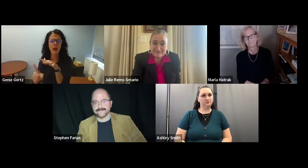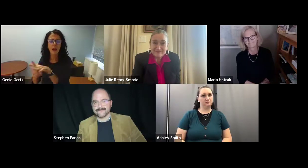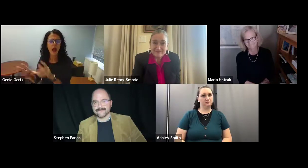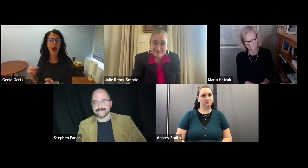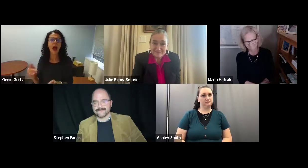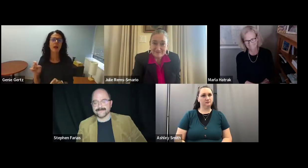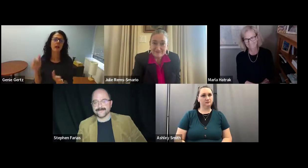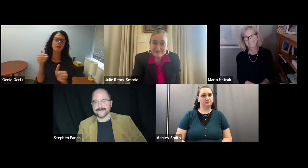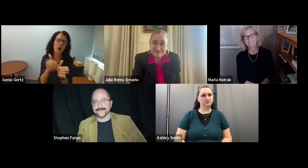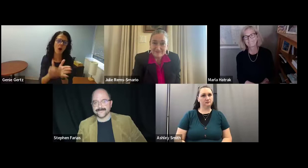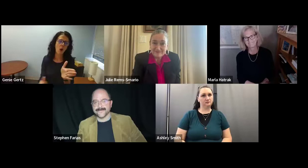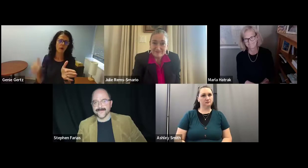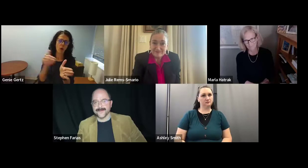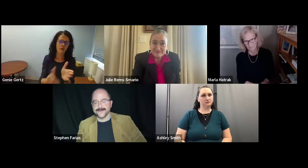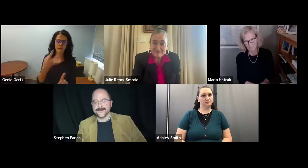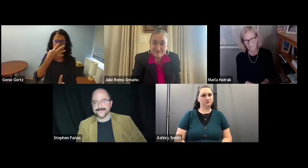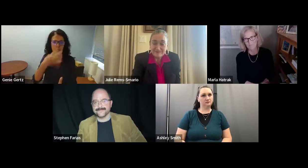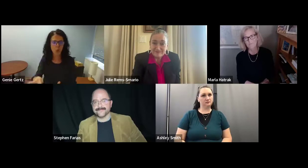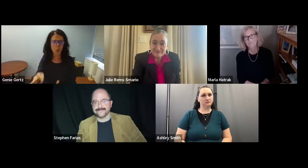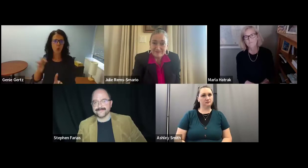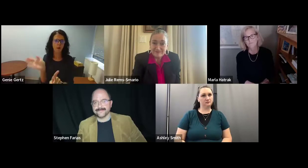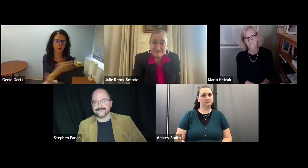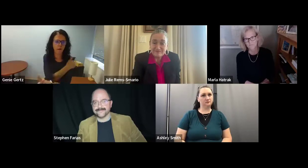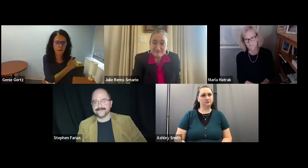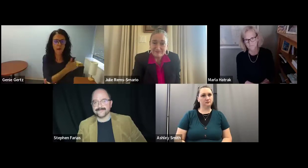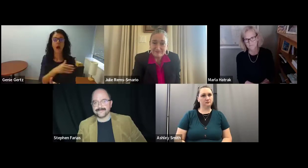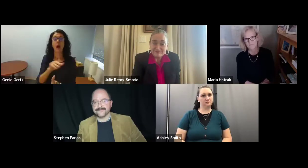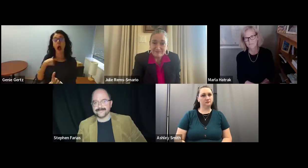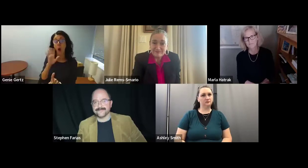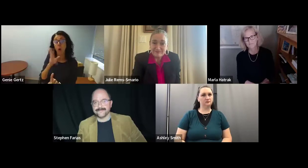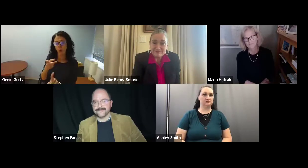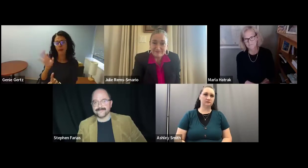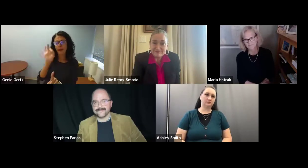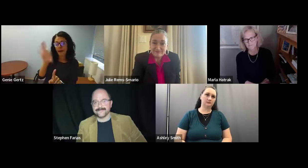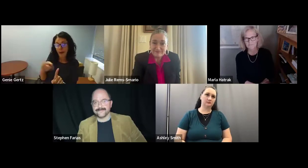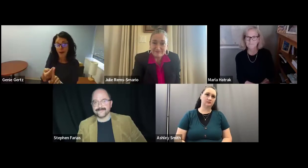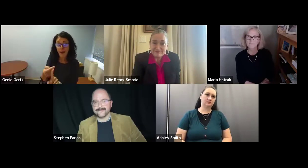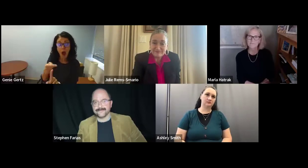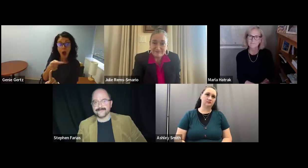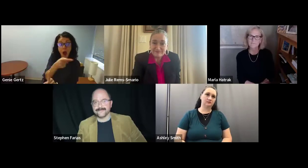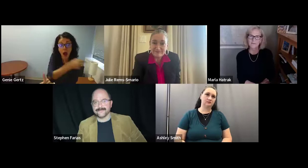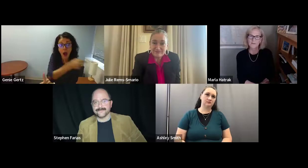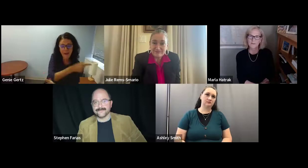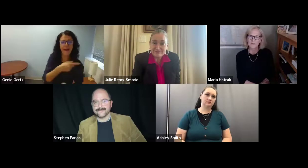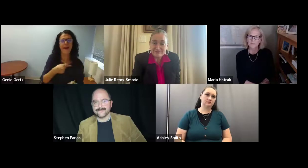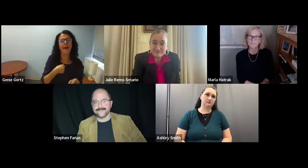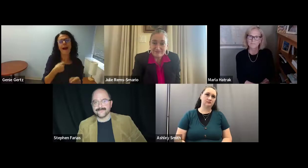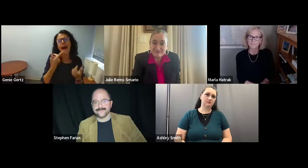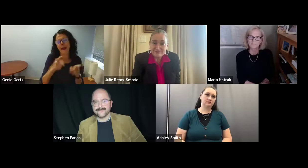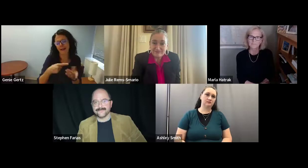has already been said. And again and again and again, it is simply ignored. So,